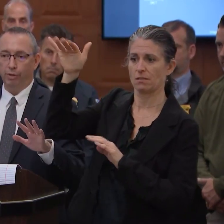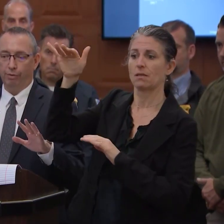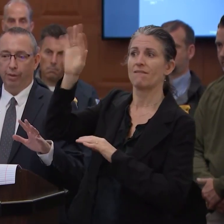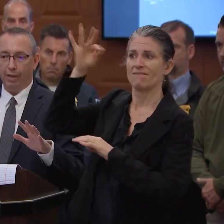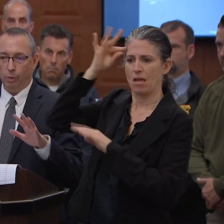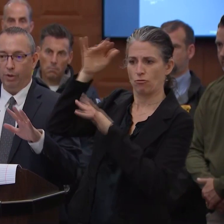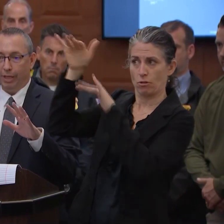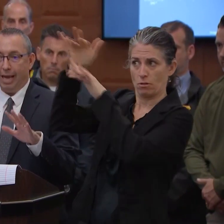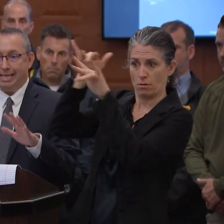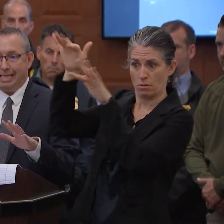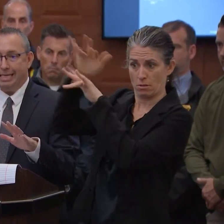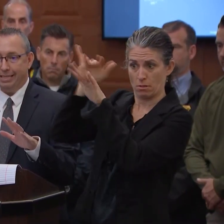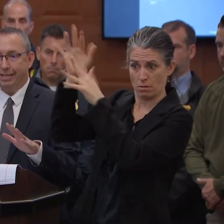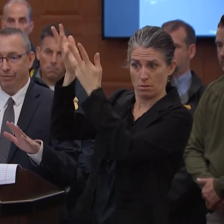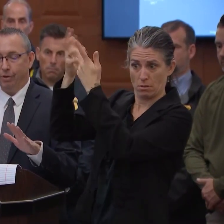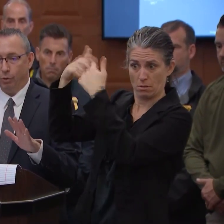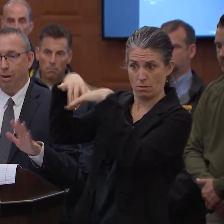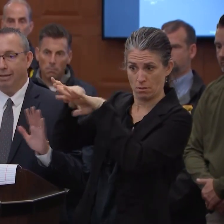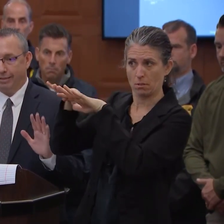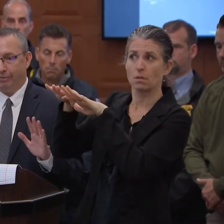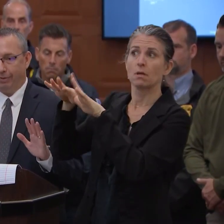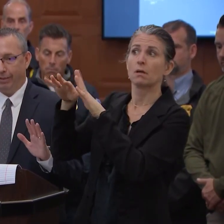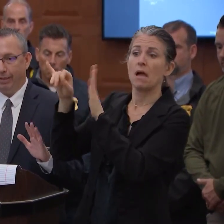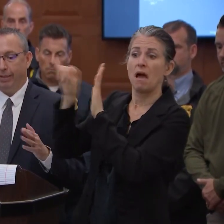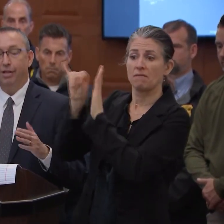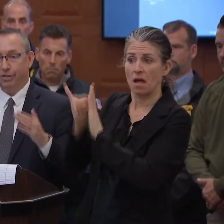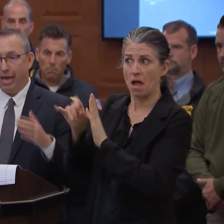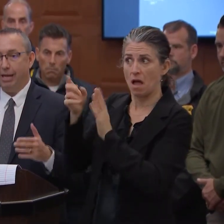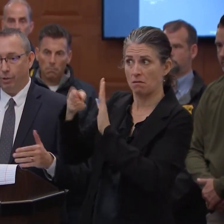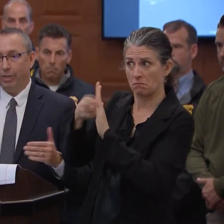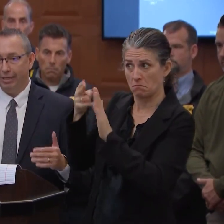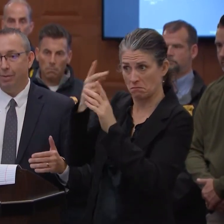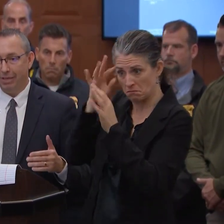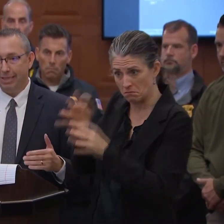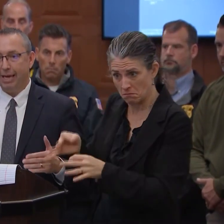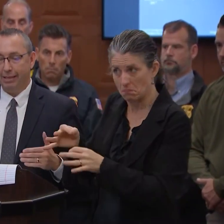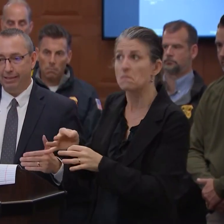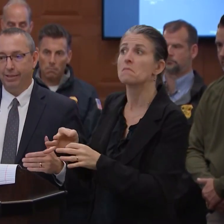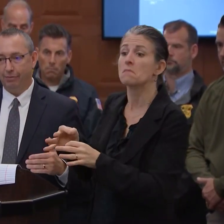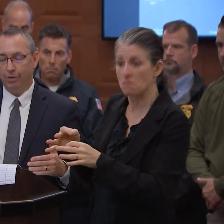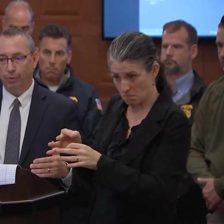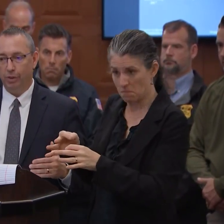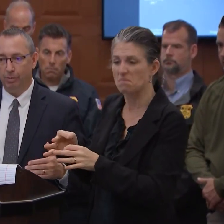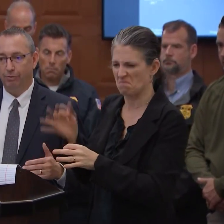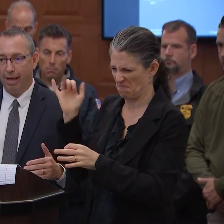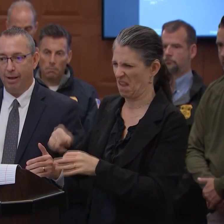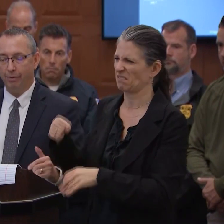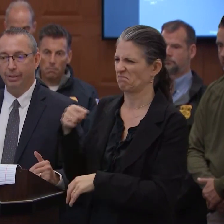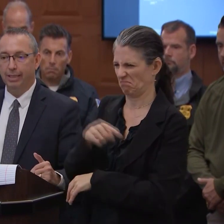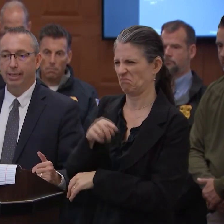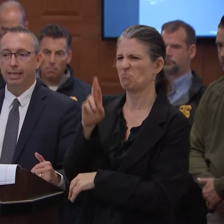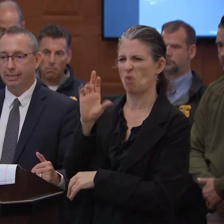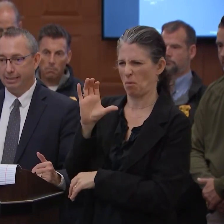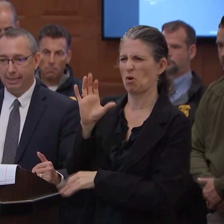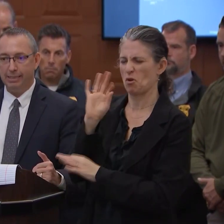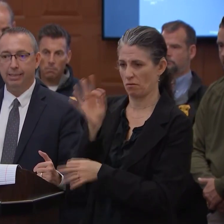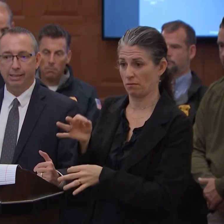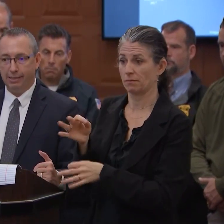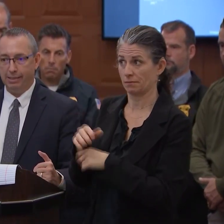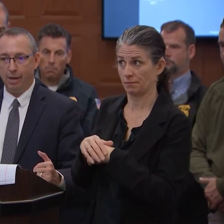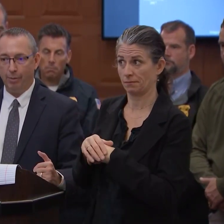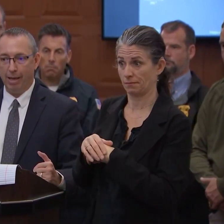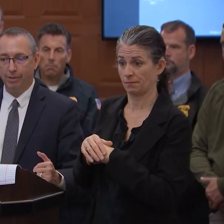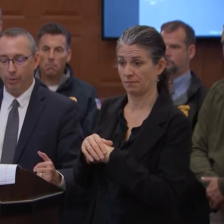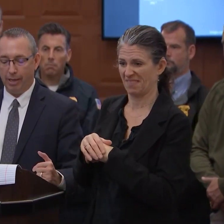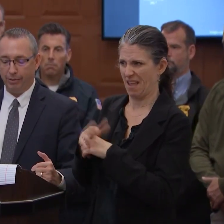comfortable with in order to ID this individual positively and say, so we could come and say that this individual has been found and he's deceased and